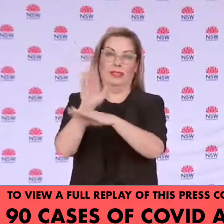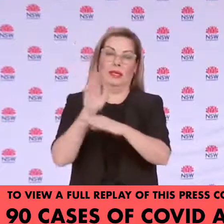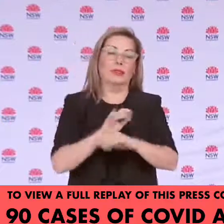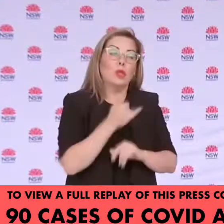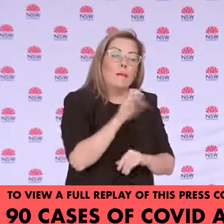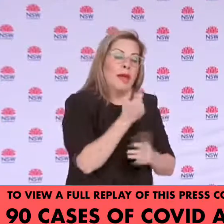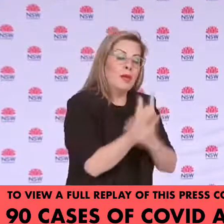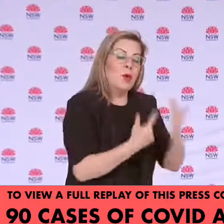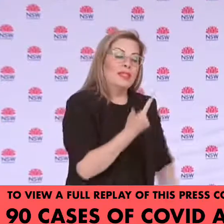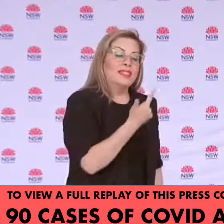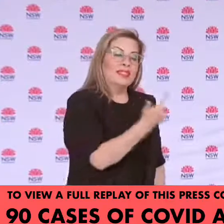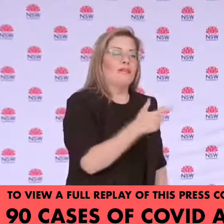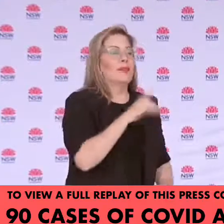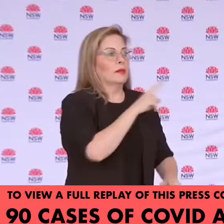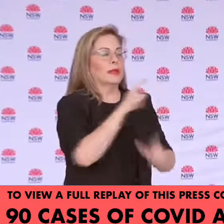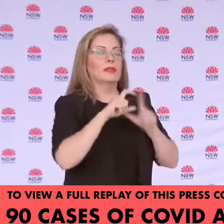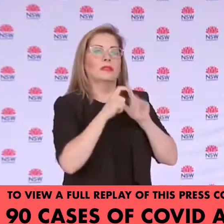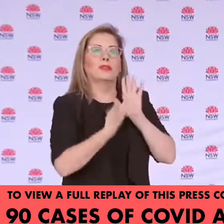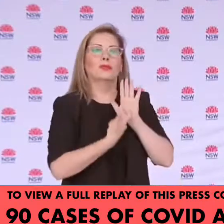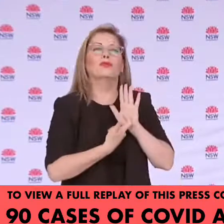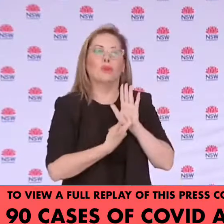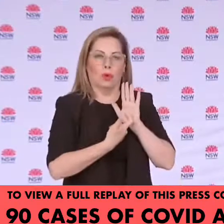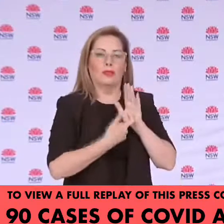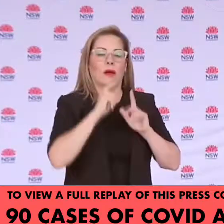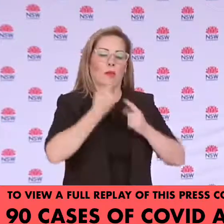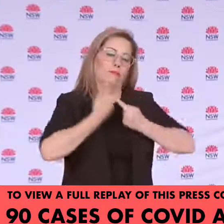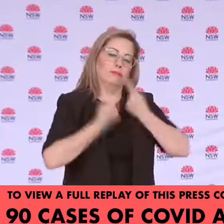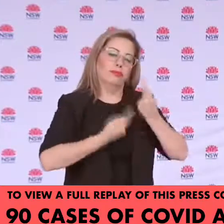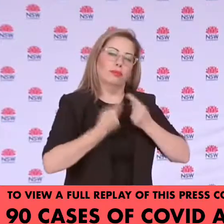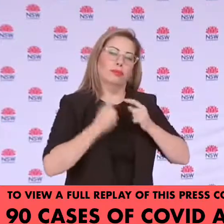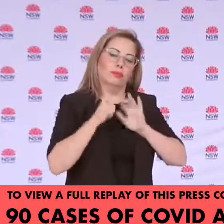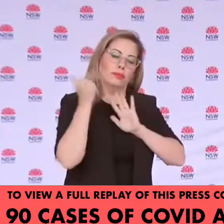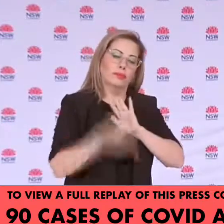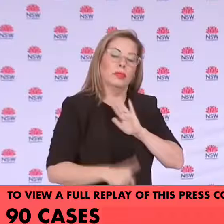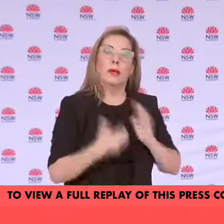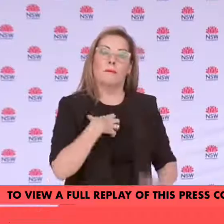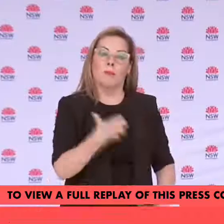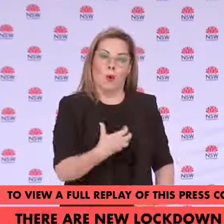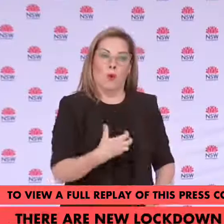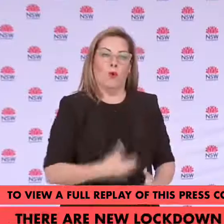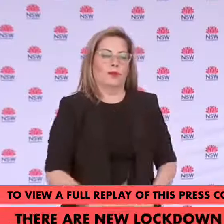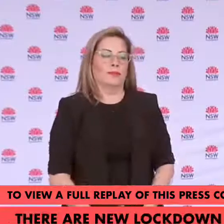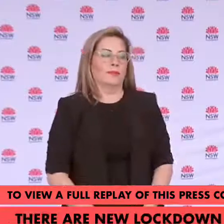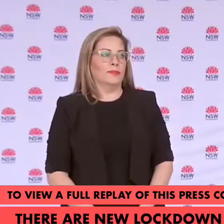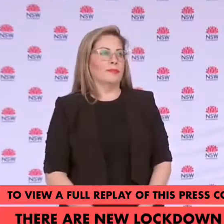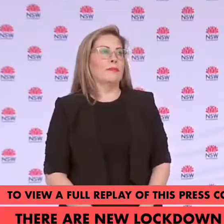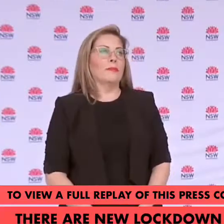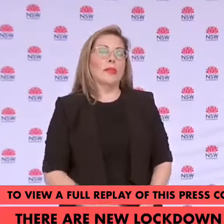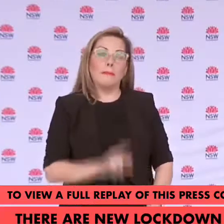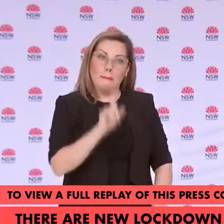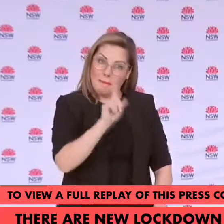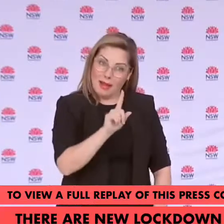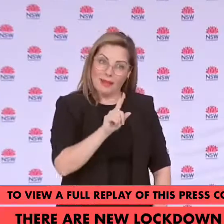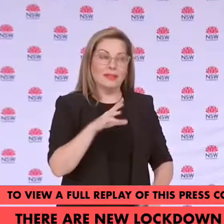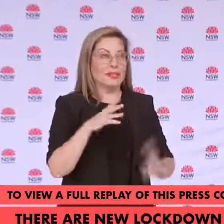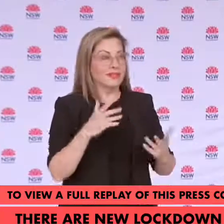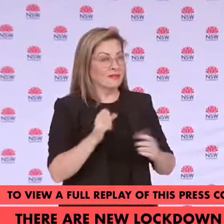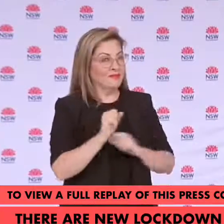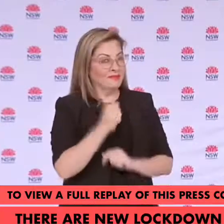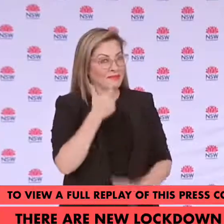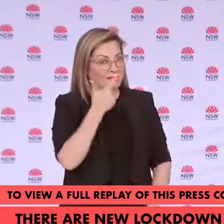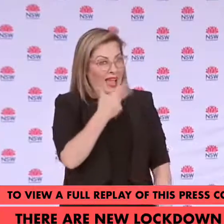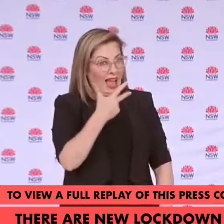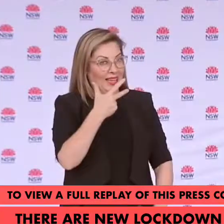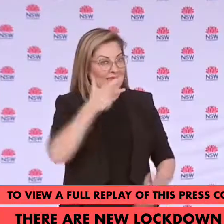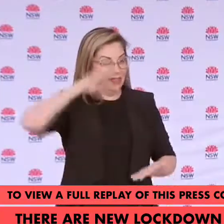Chant will provide us with a bit more detail around that. But of course, what remains our concern is that even though the case